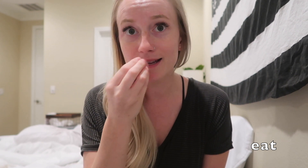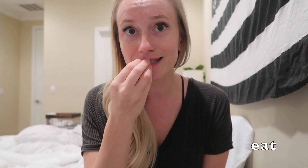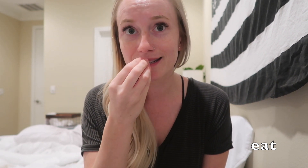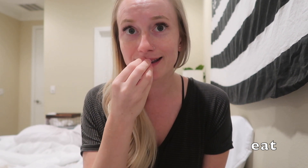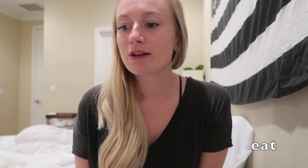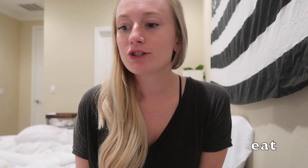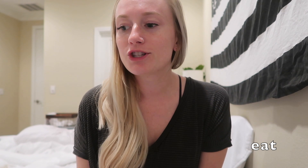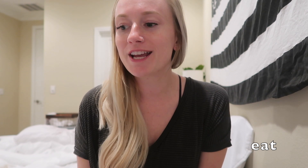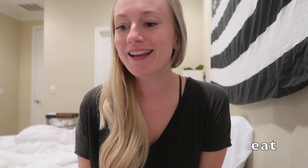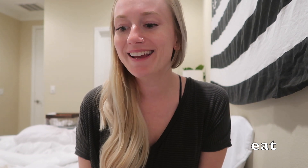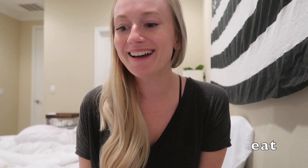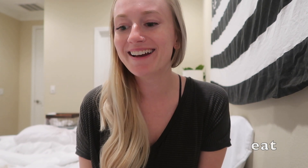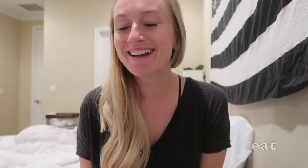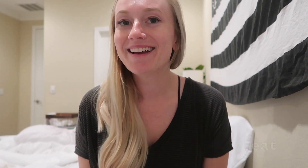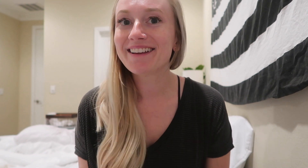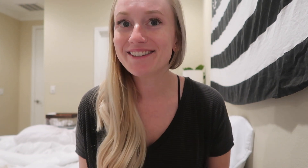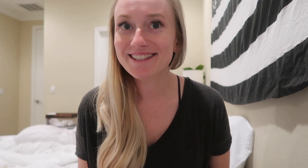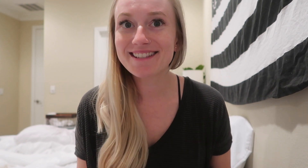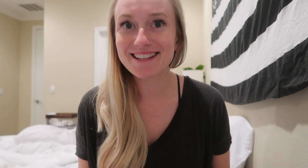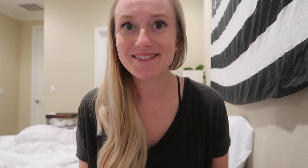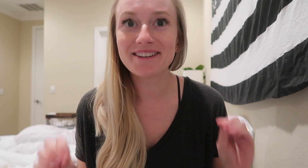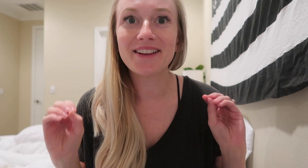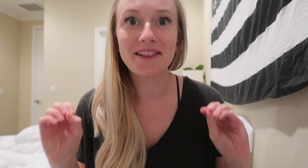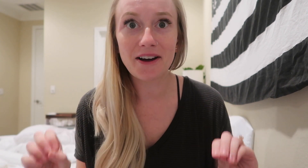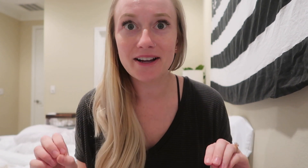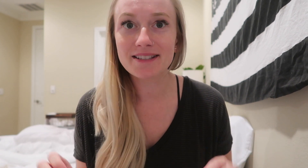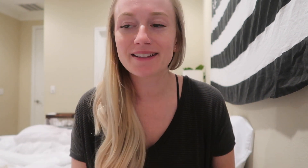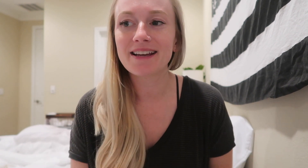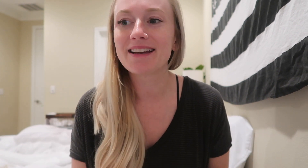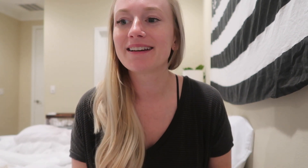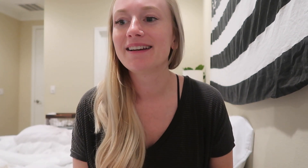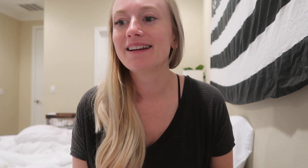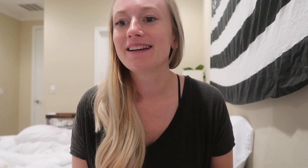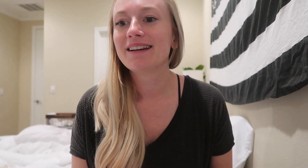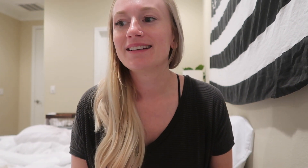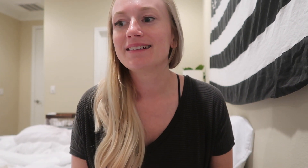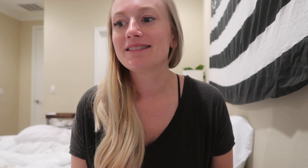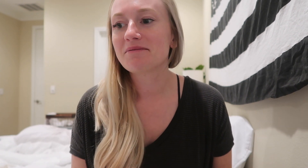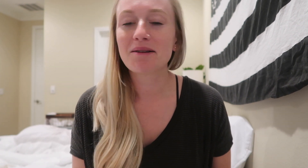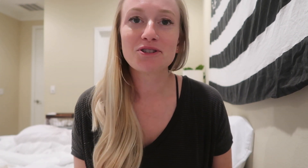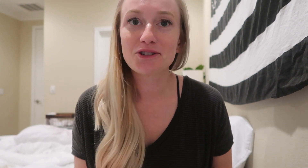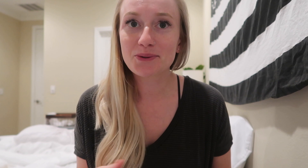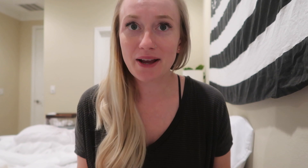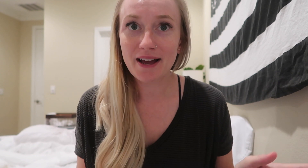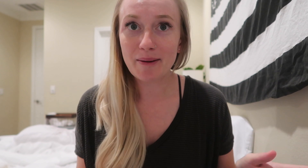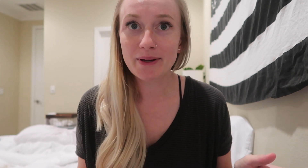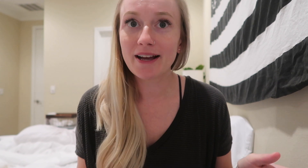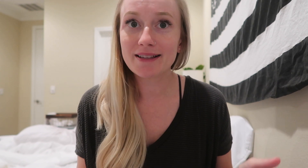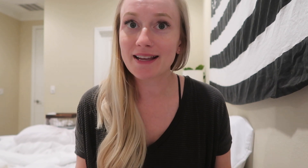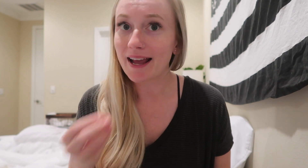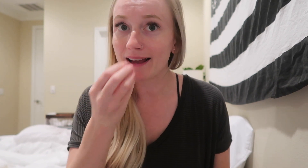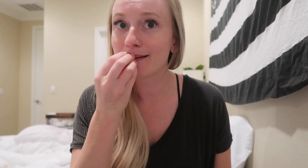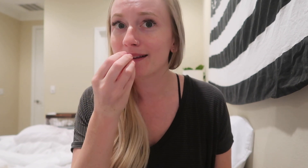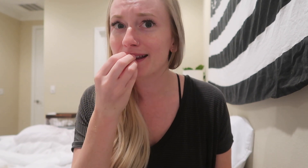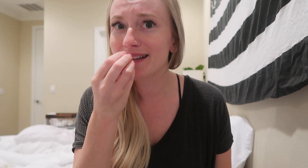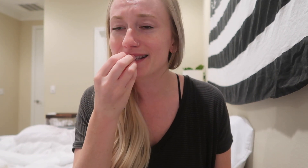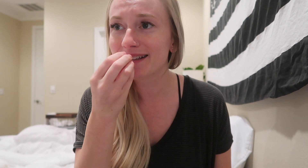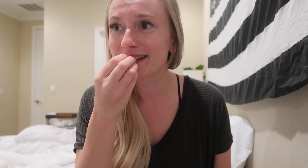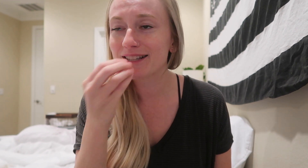eat. She uses this one a lot. Like sometimes she'll just wake up and say eat. Like